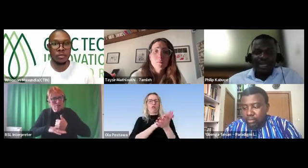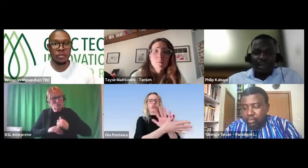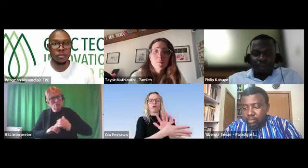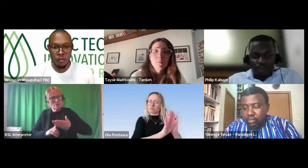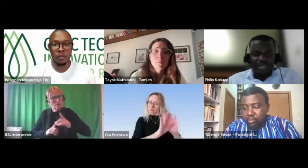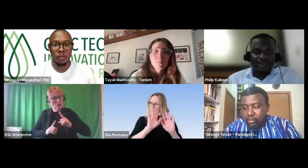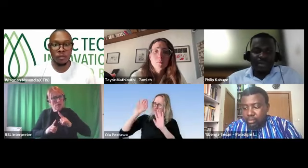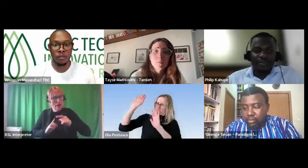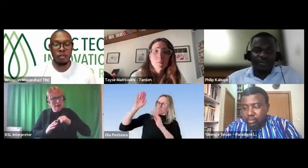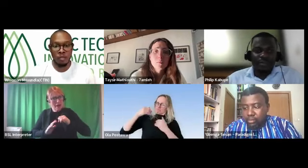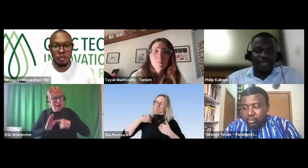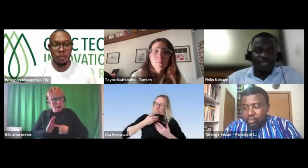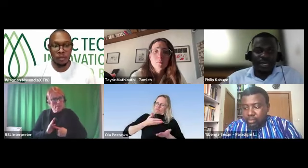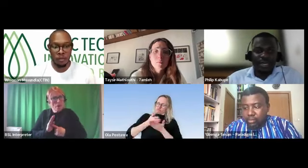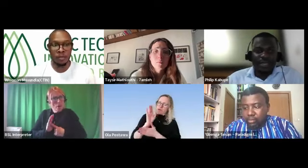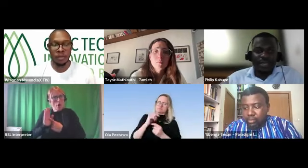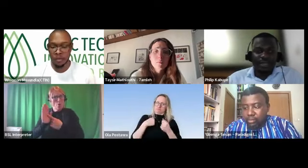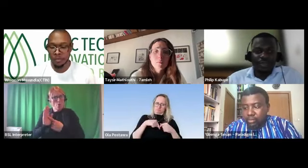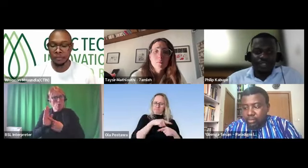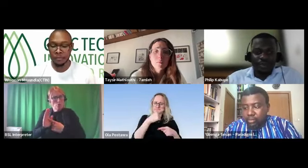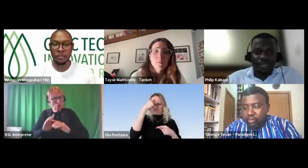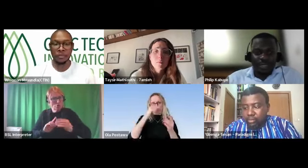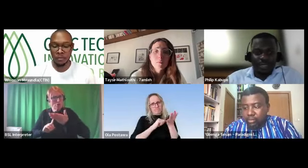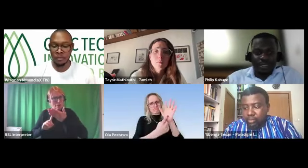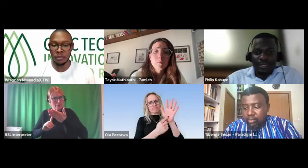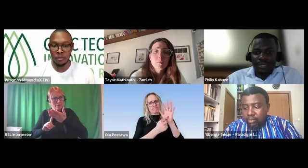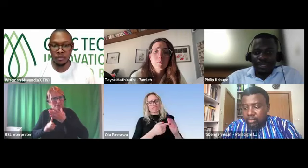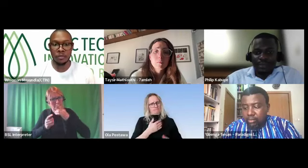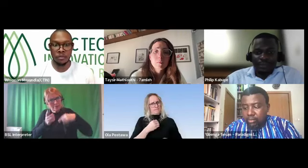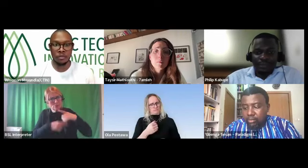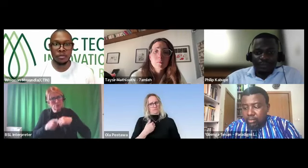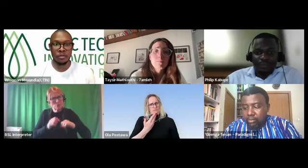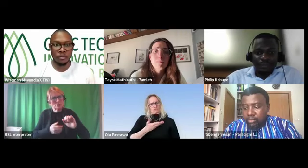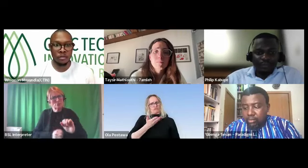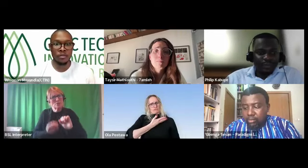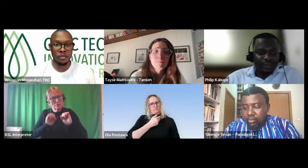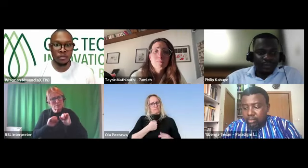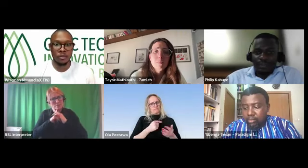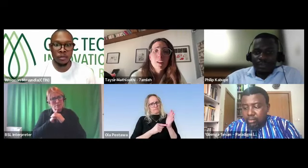uphold the rights of those that they wish to protect.